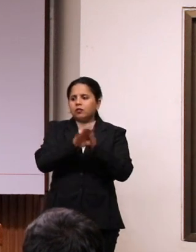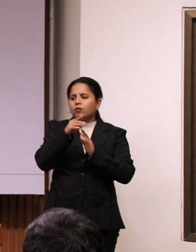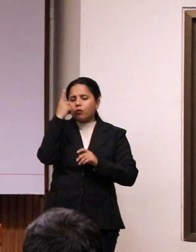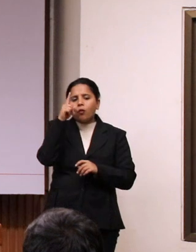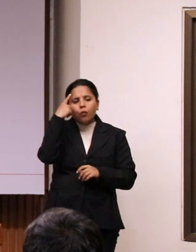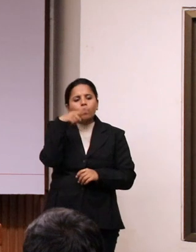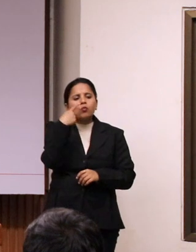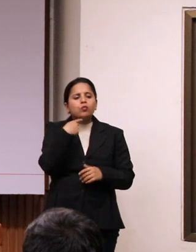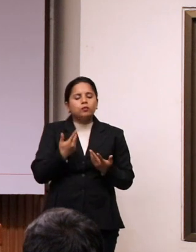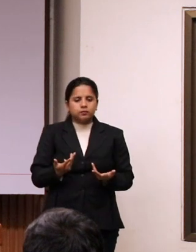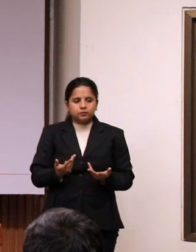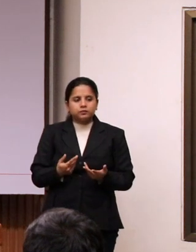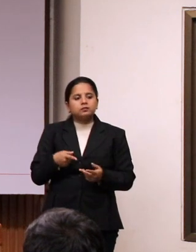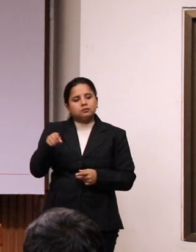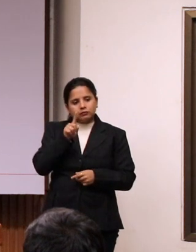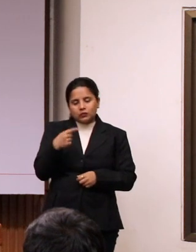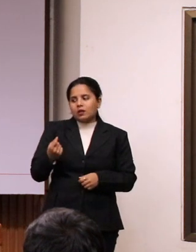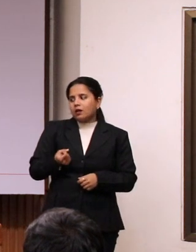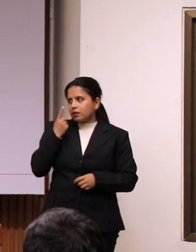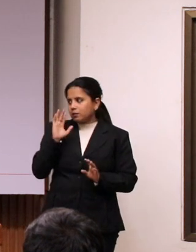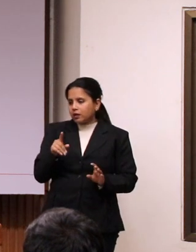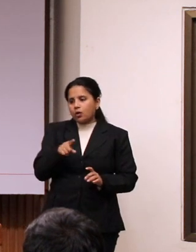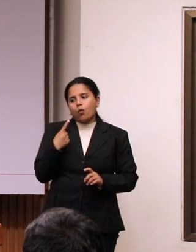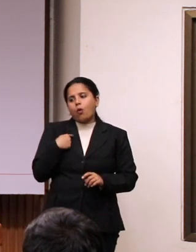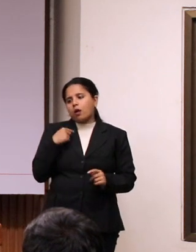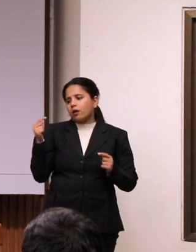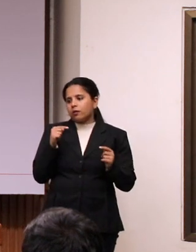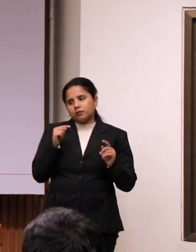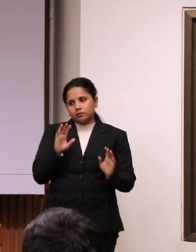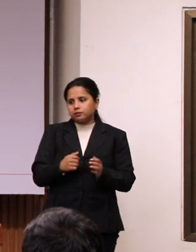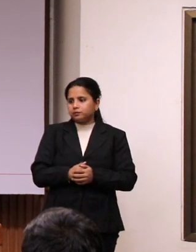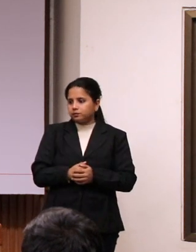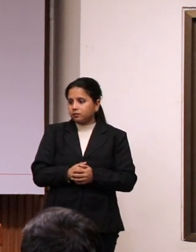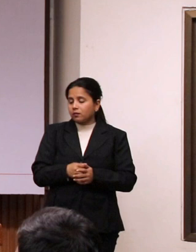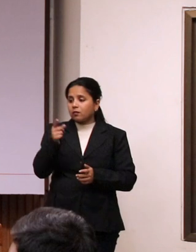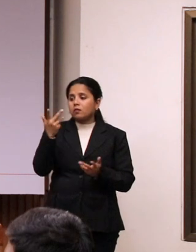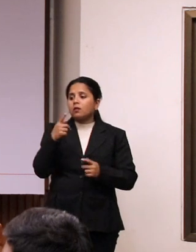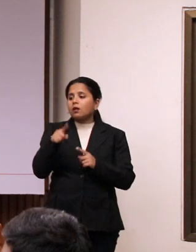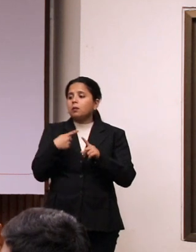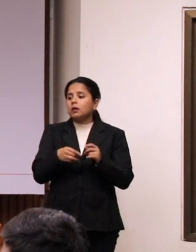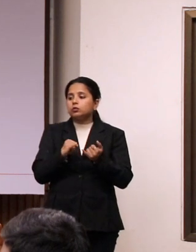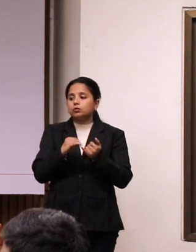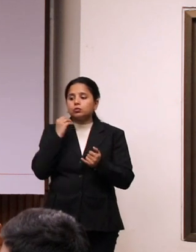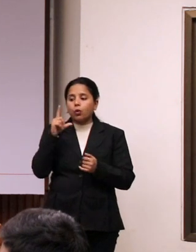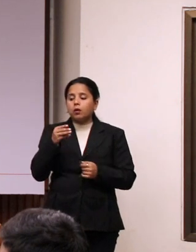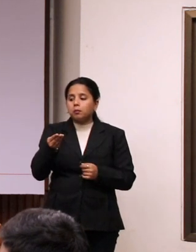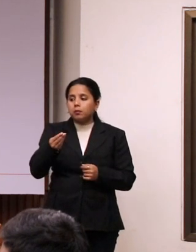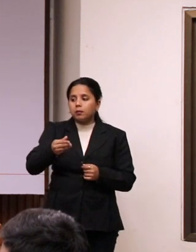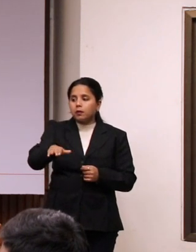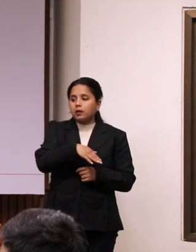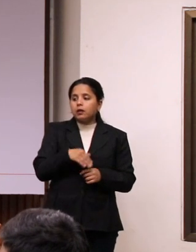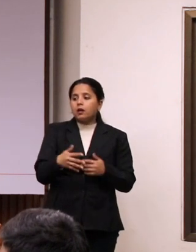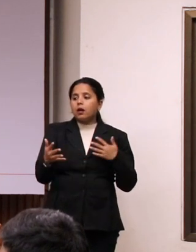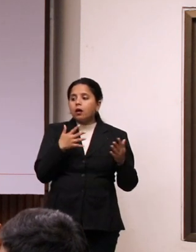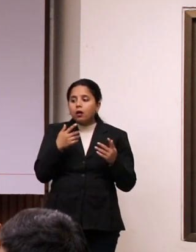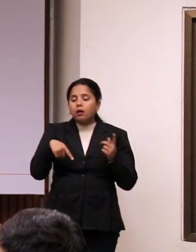whom? So that we need to understand. That is only my argument. That's all. Then what about soil? Haji? Air,